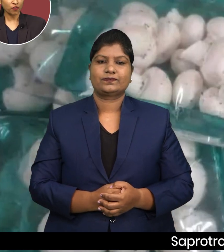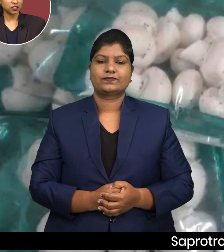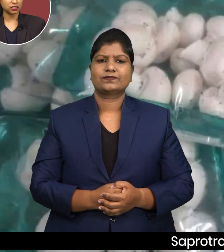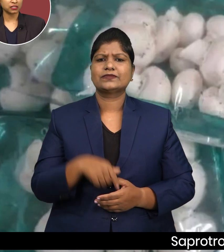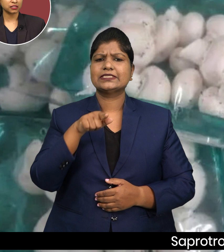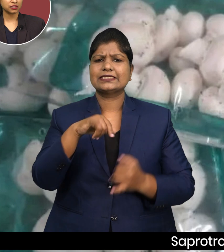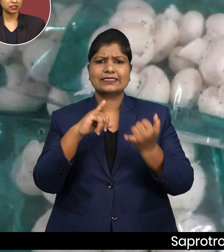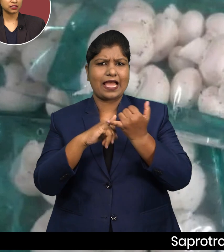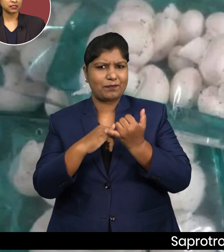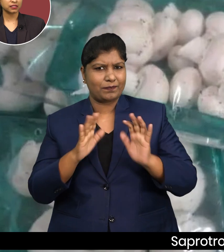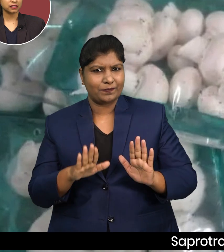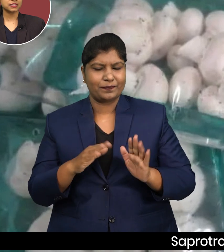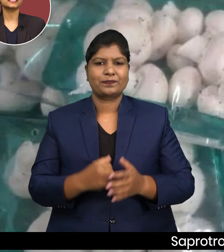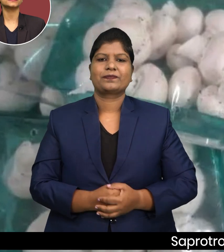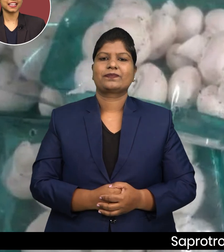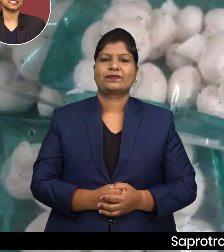Saprotrophs?